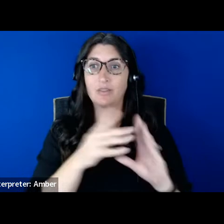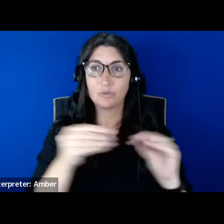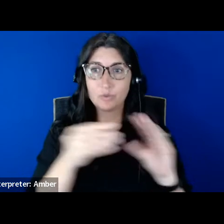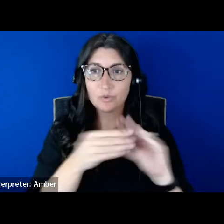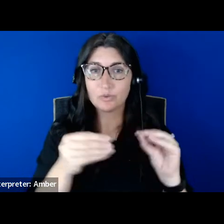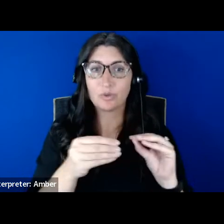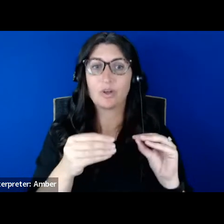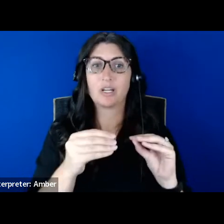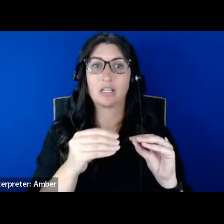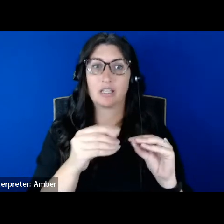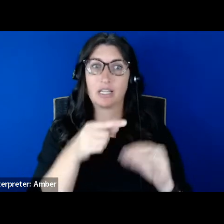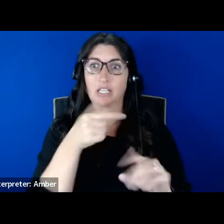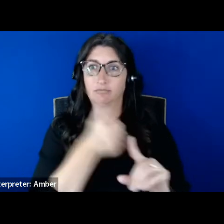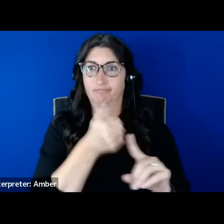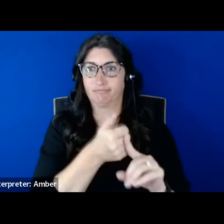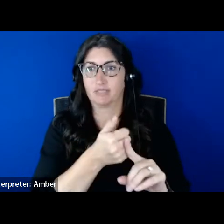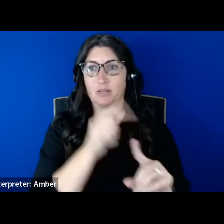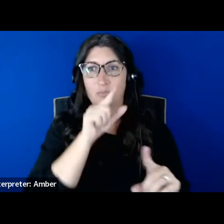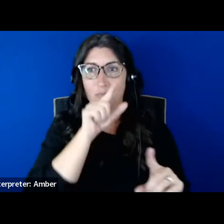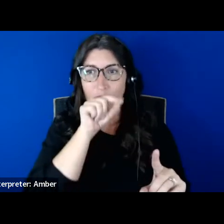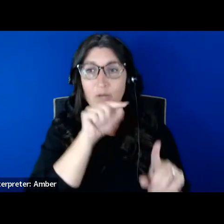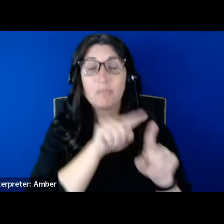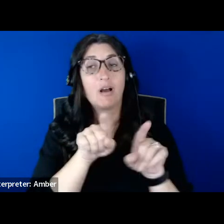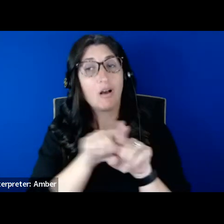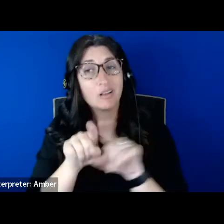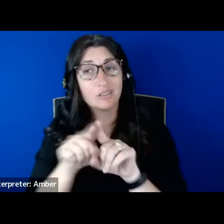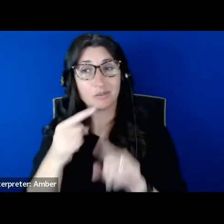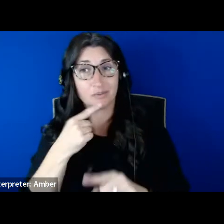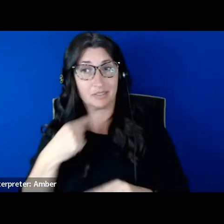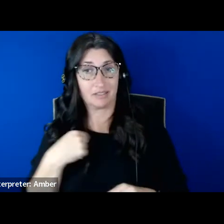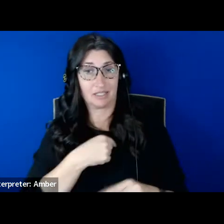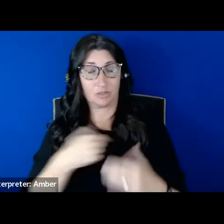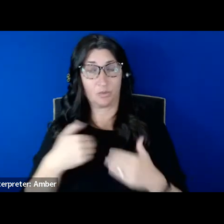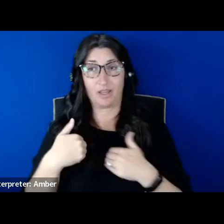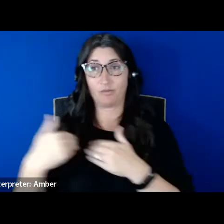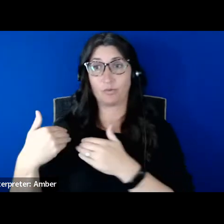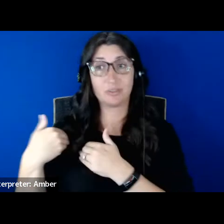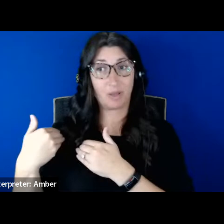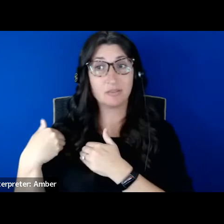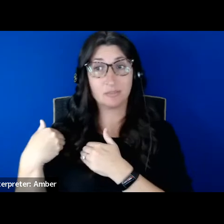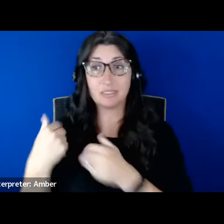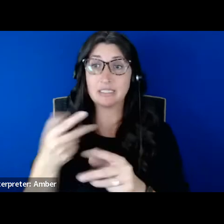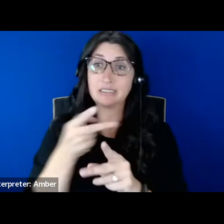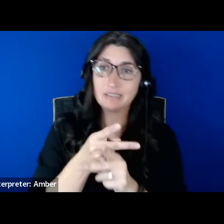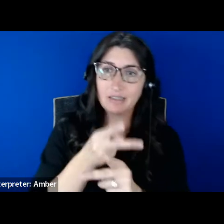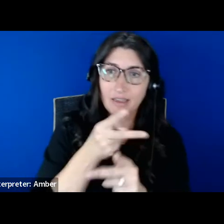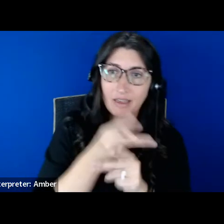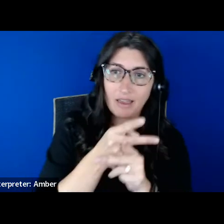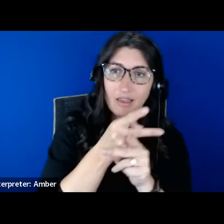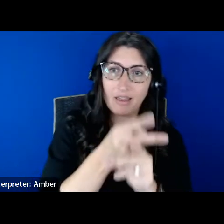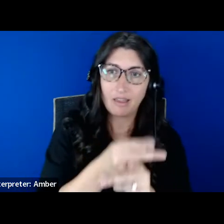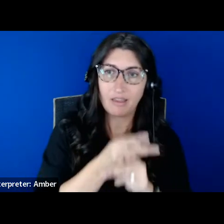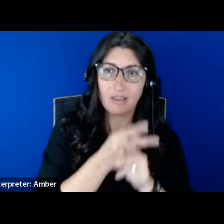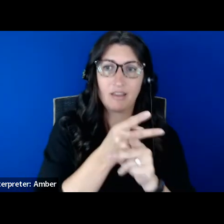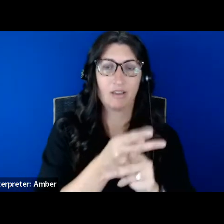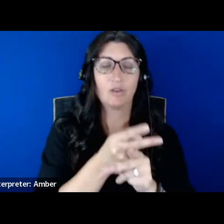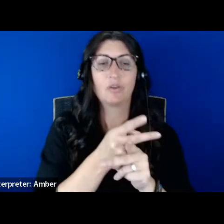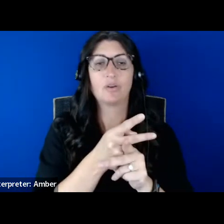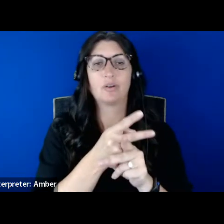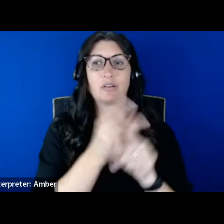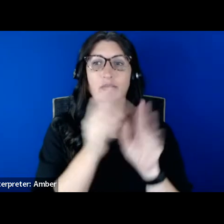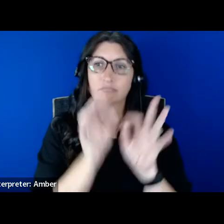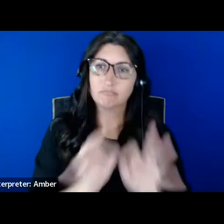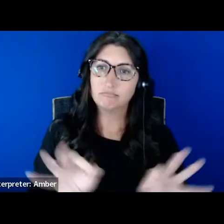the bird. But it also tells us that we have a responsibility of caring for these important